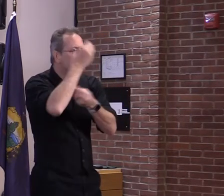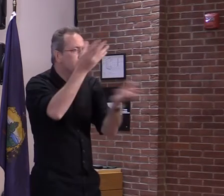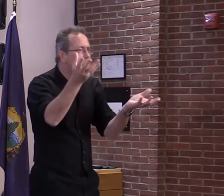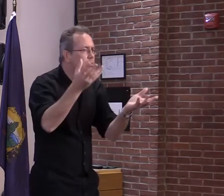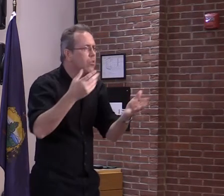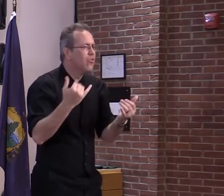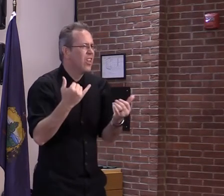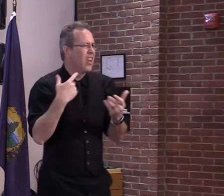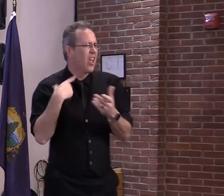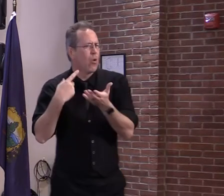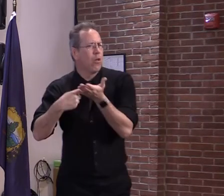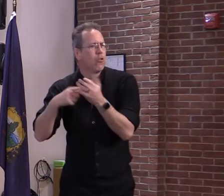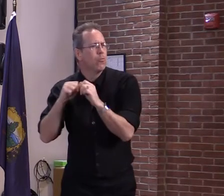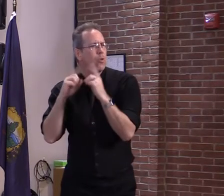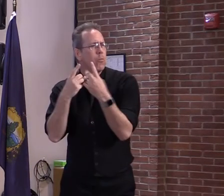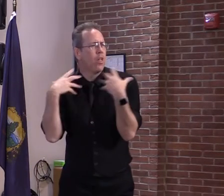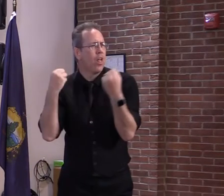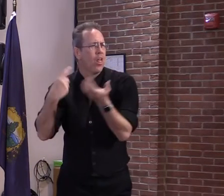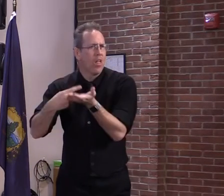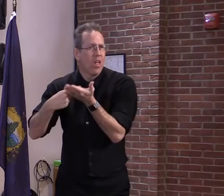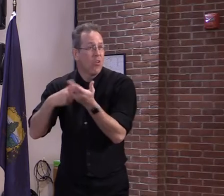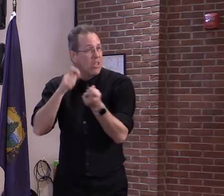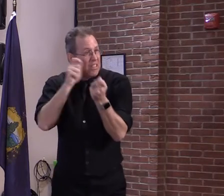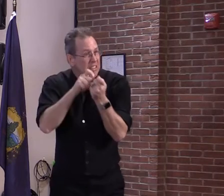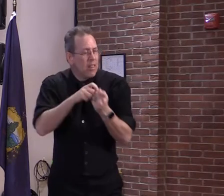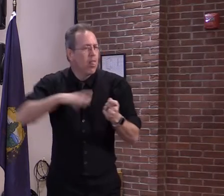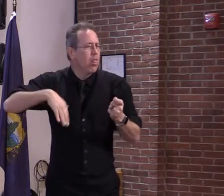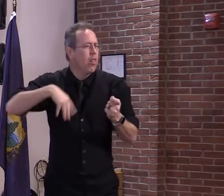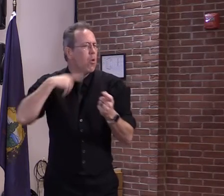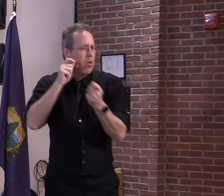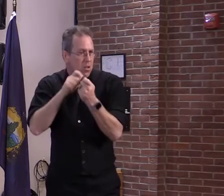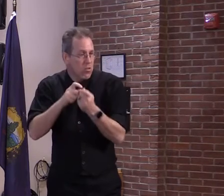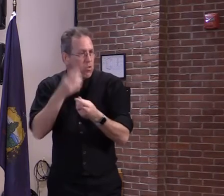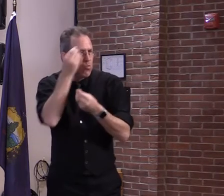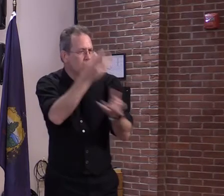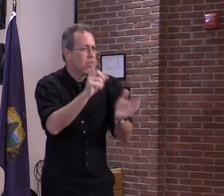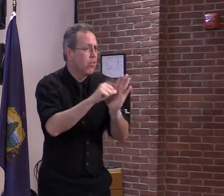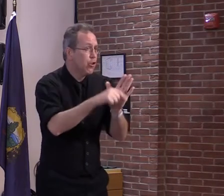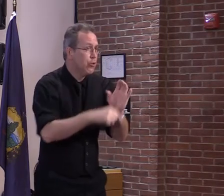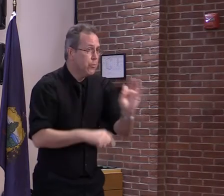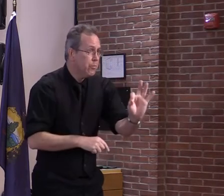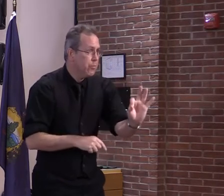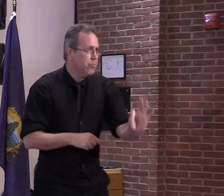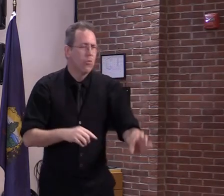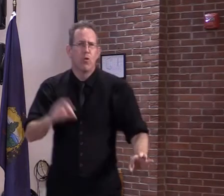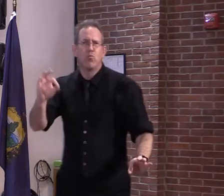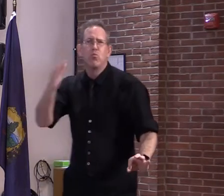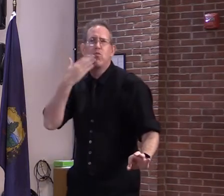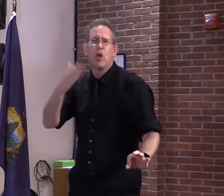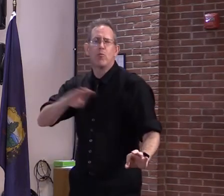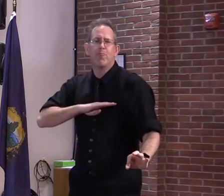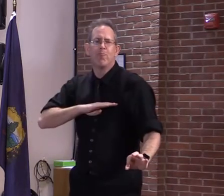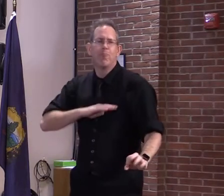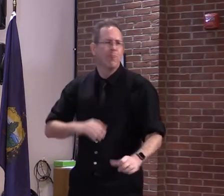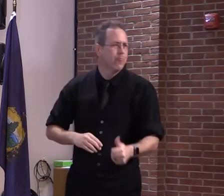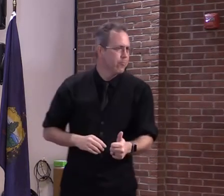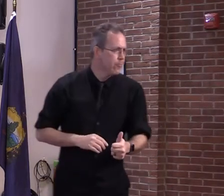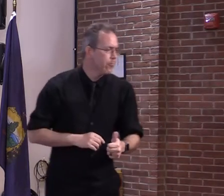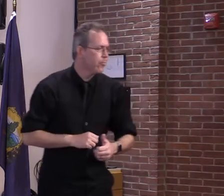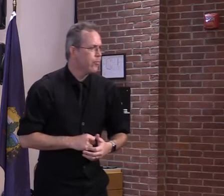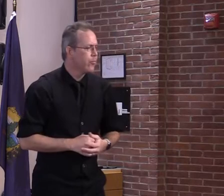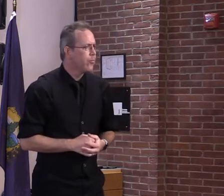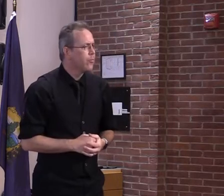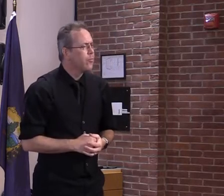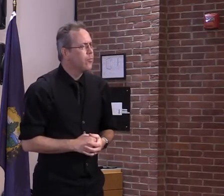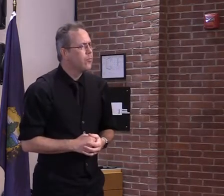you that specific information. Okay. All right. Thank you very much. I think that's about it for me. Thank you. And